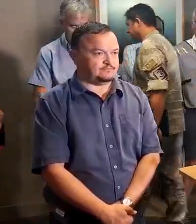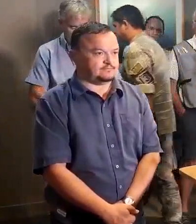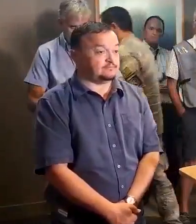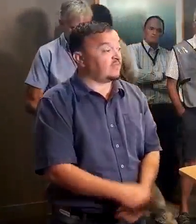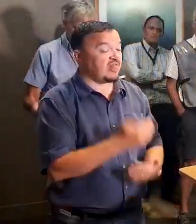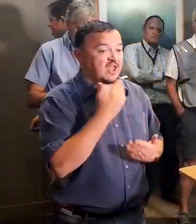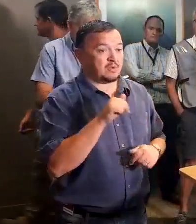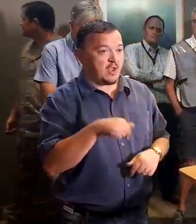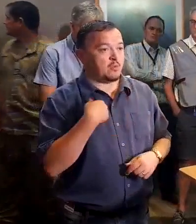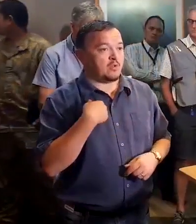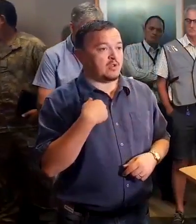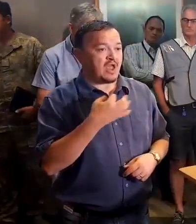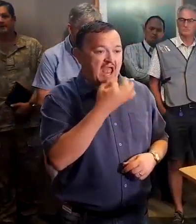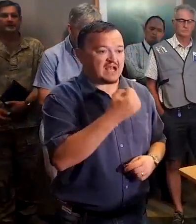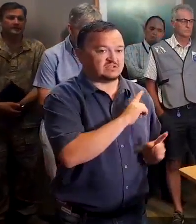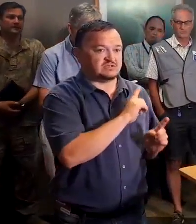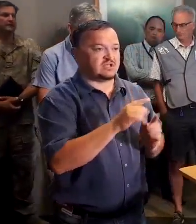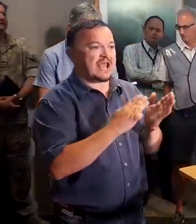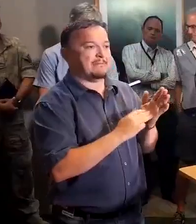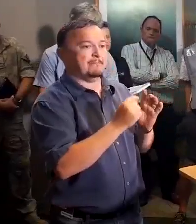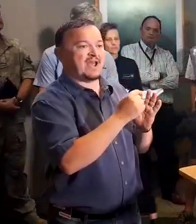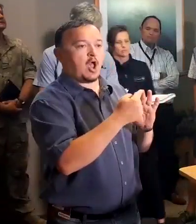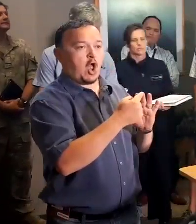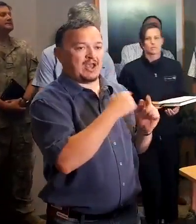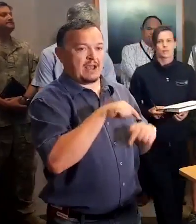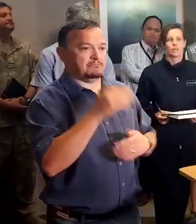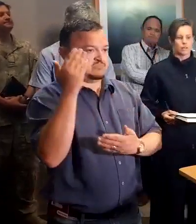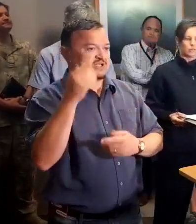Thank you. I'd like to invite Ministry for Primary Industries to speak to you.